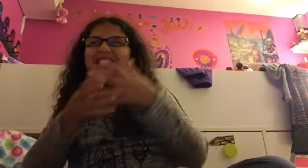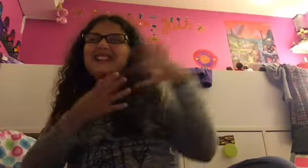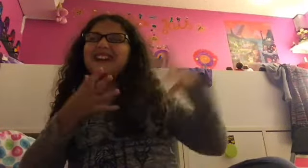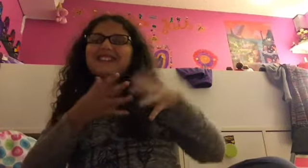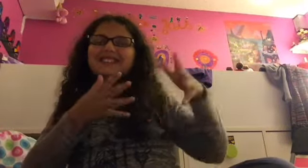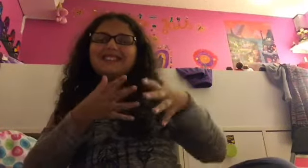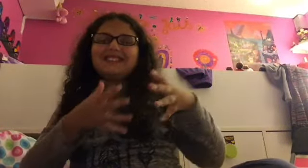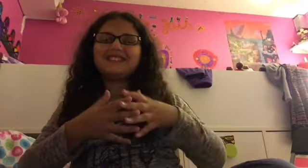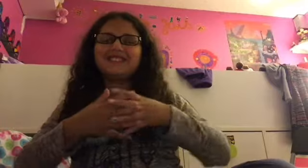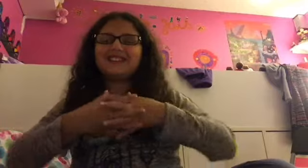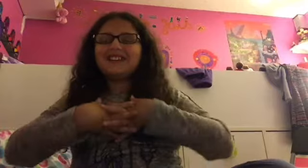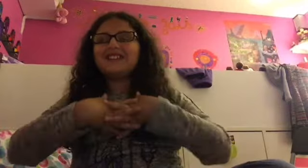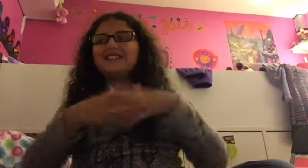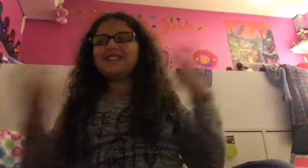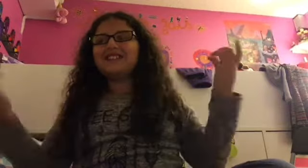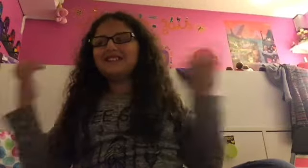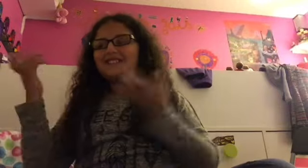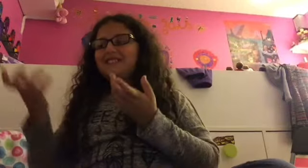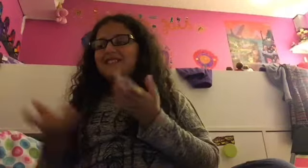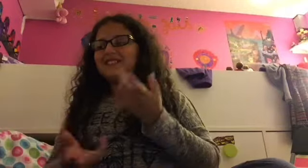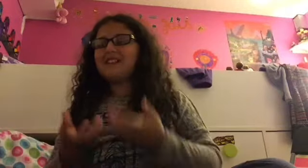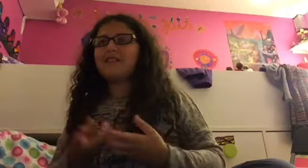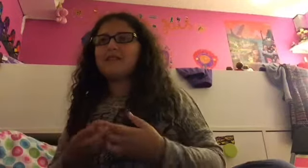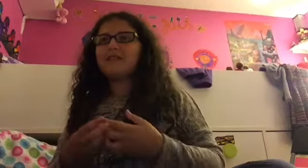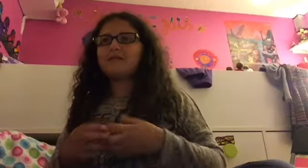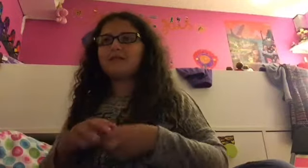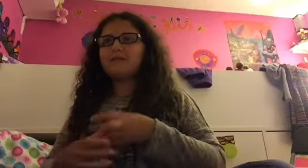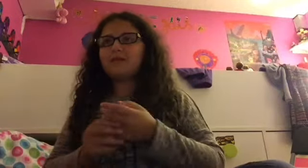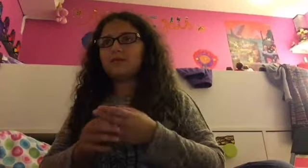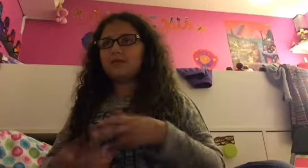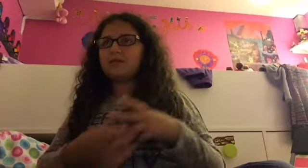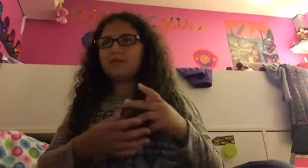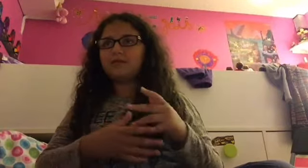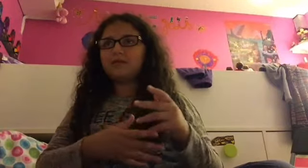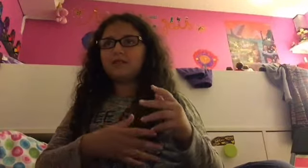practico, yo creo como tú.